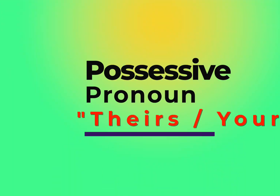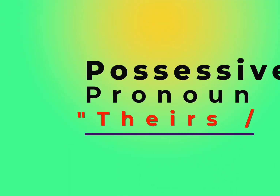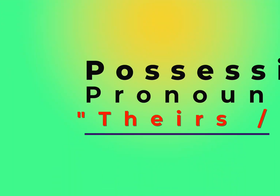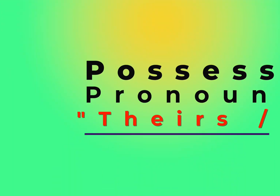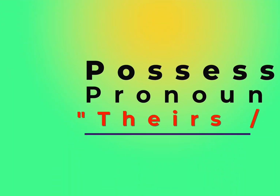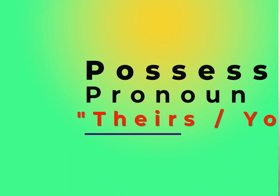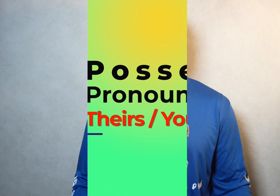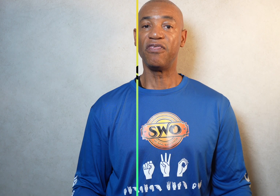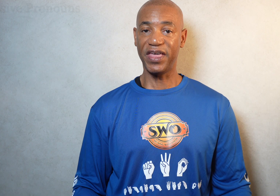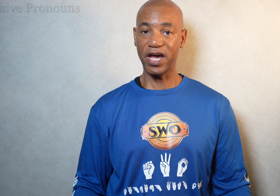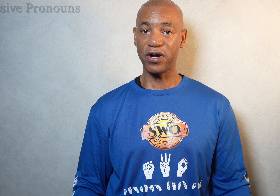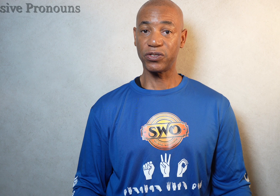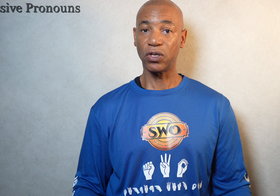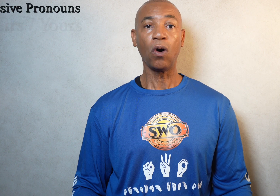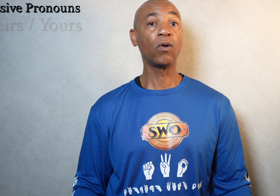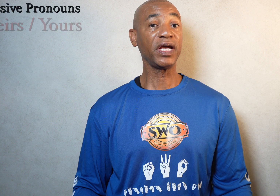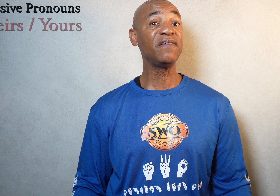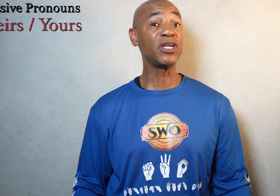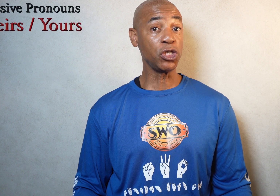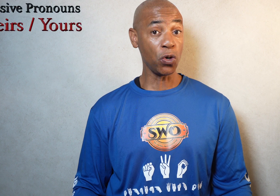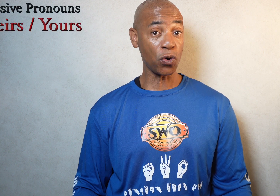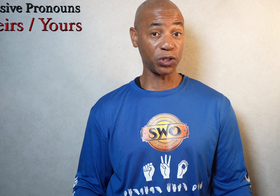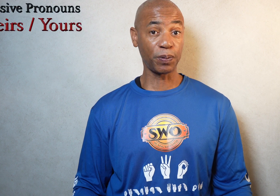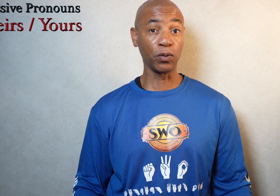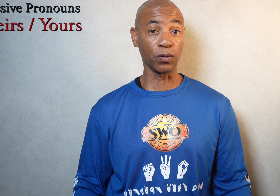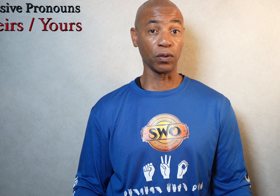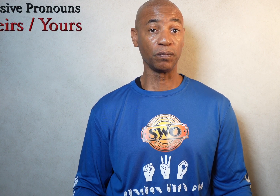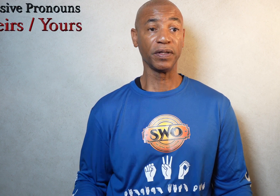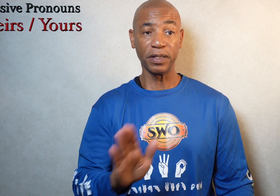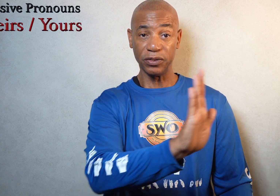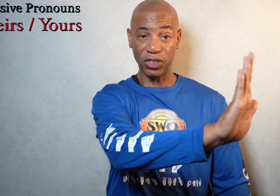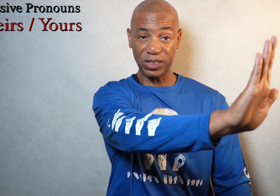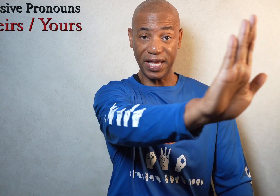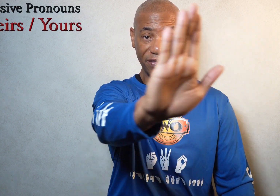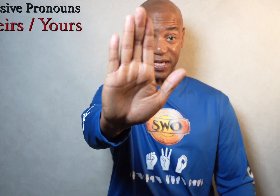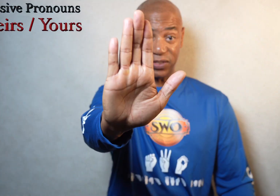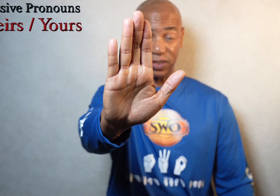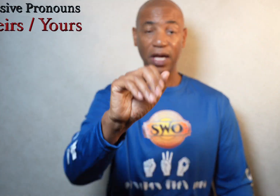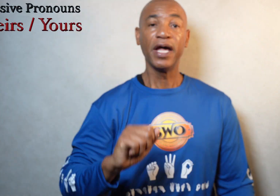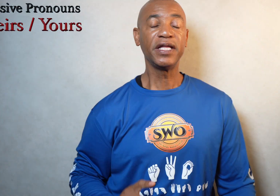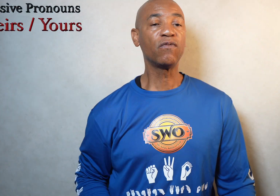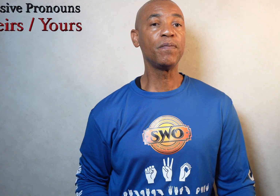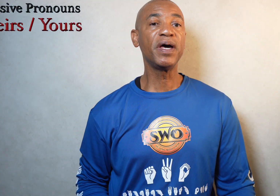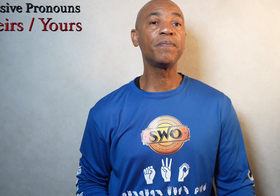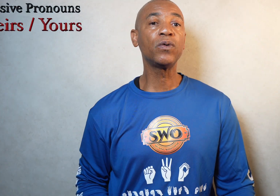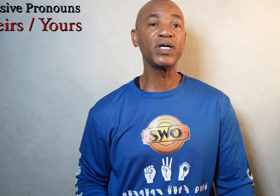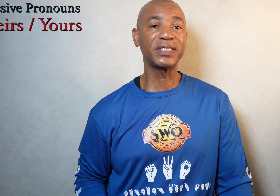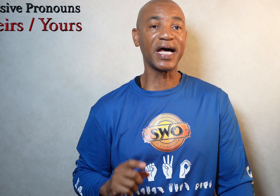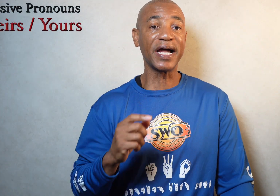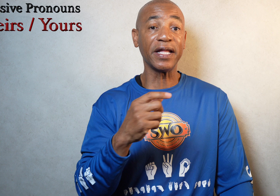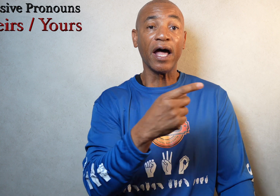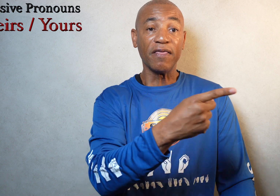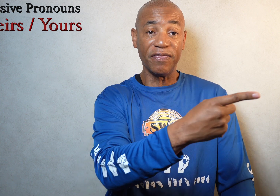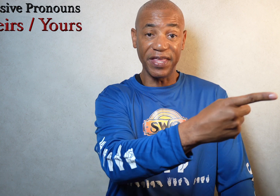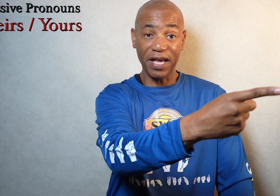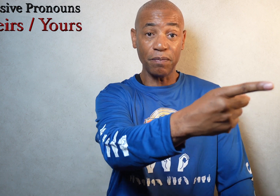Possessive pronouns, theirs or even yours plural, just like this. Now remember we signed them